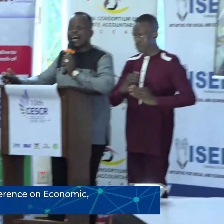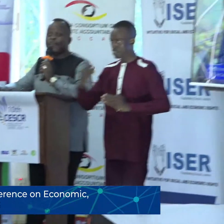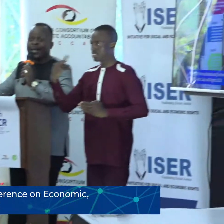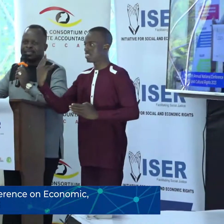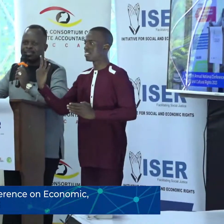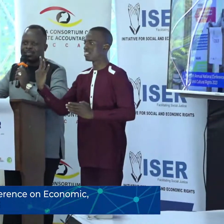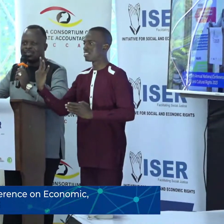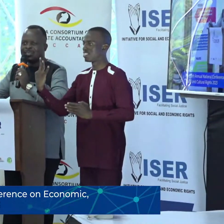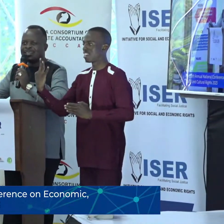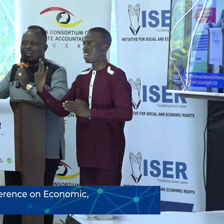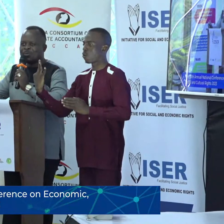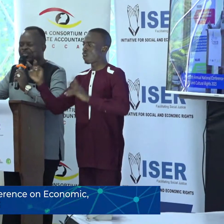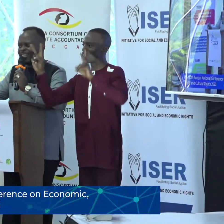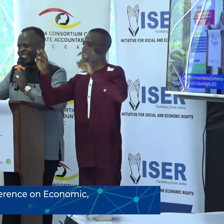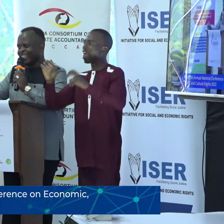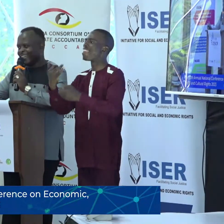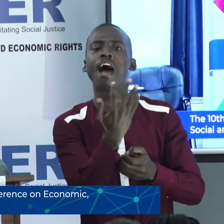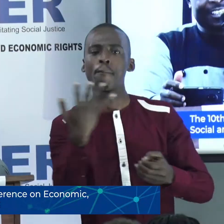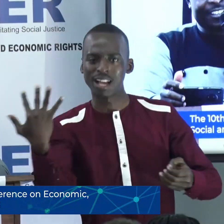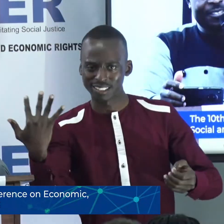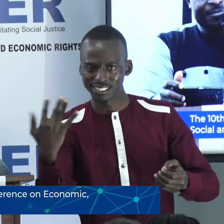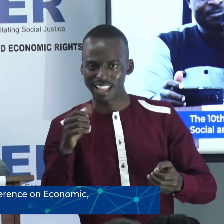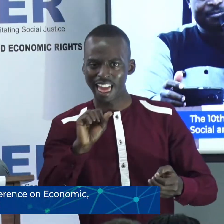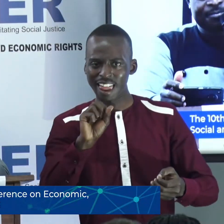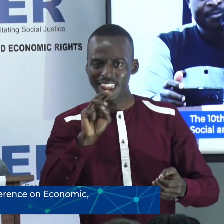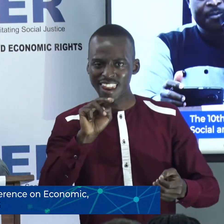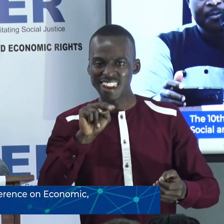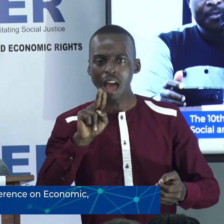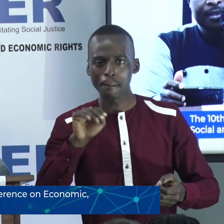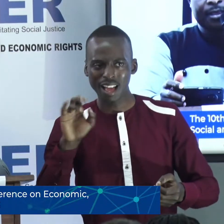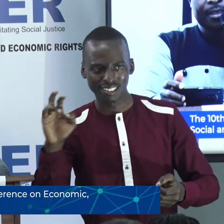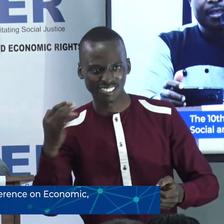doing numbers. I'm not that young.